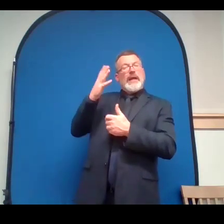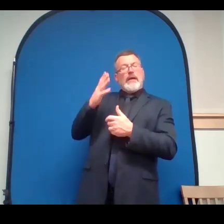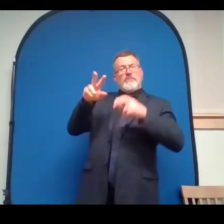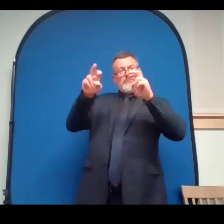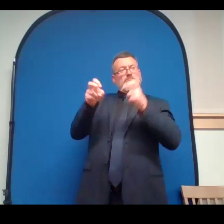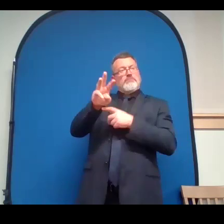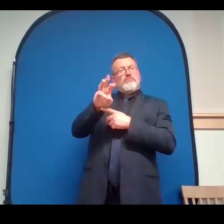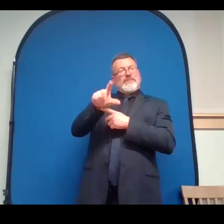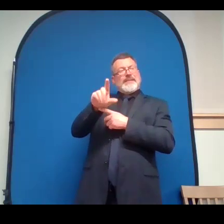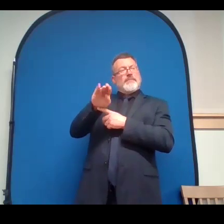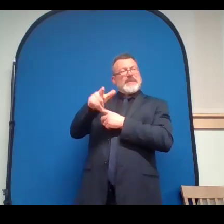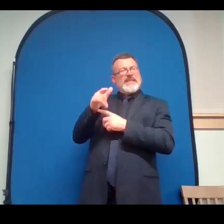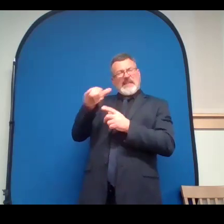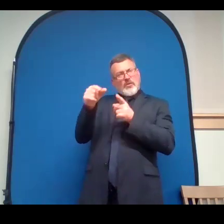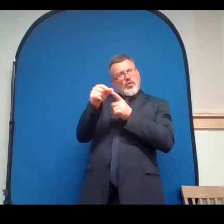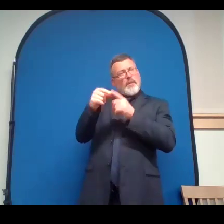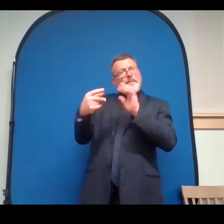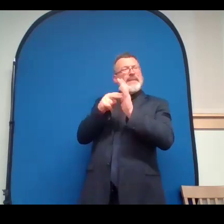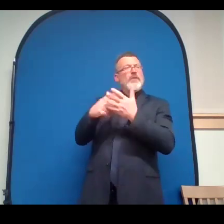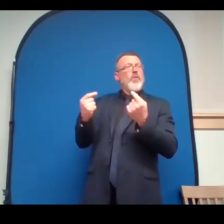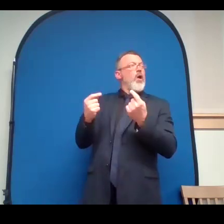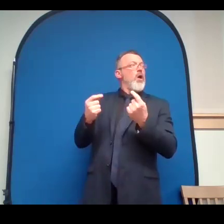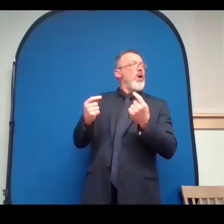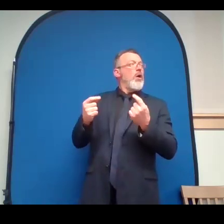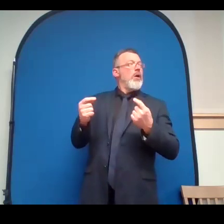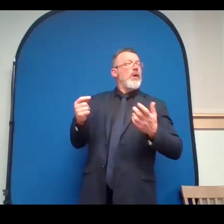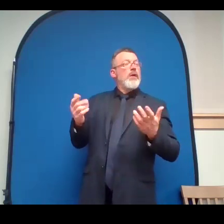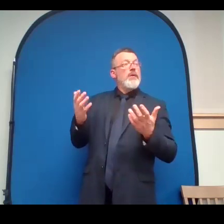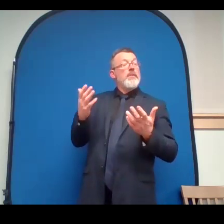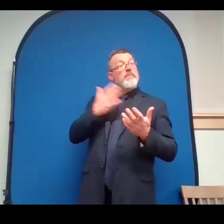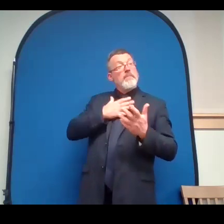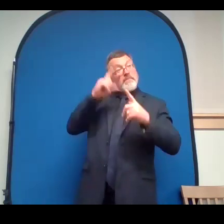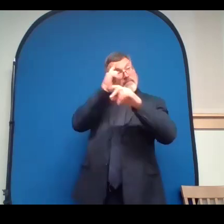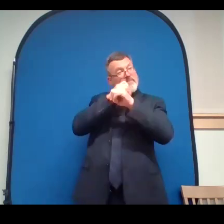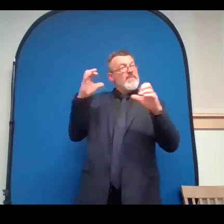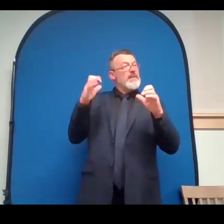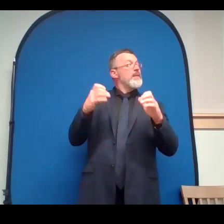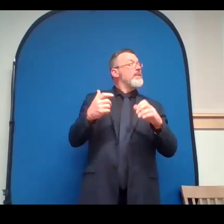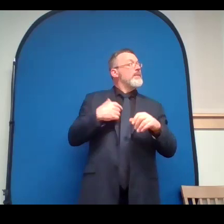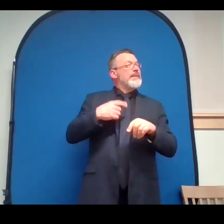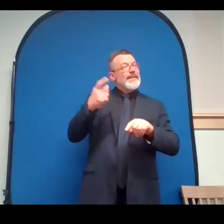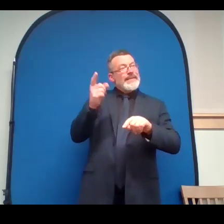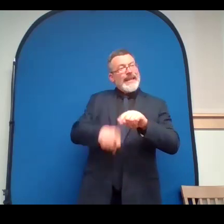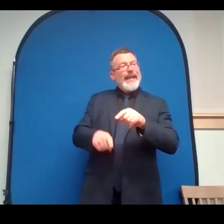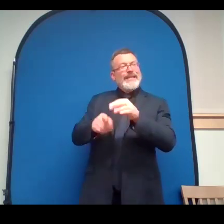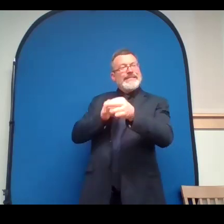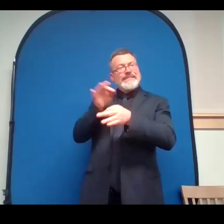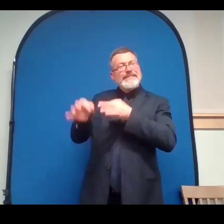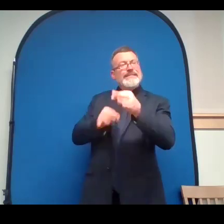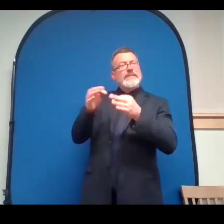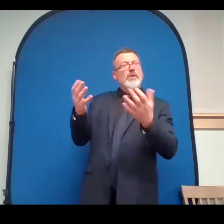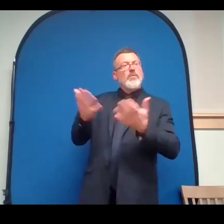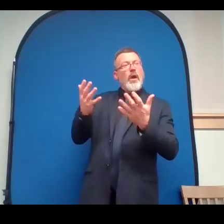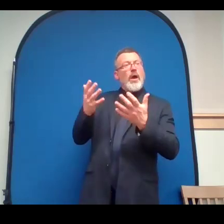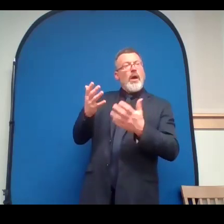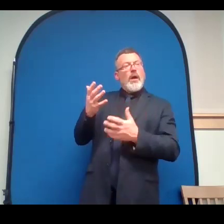But I understand that, and I cannot speak to what Saginaw County Sheriff's, their